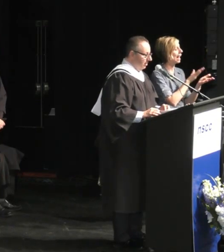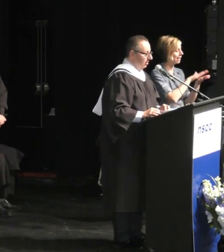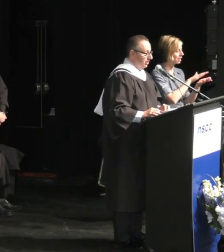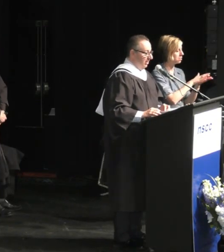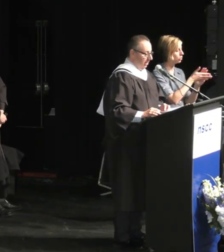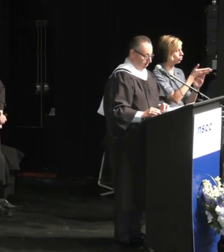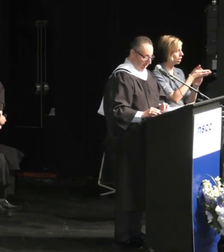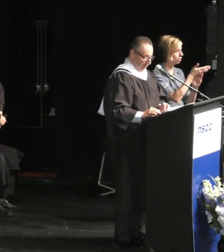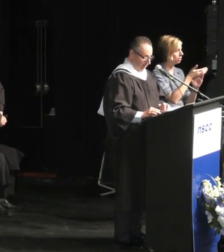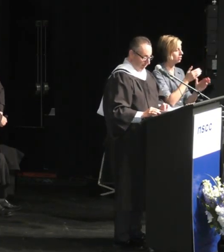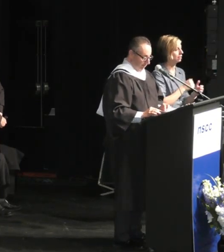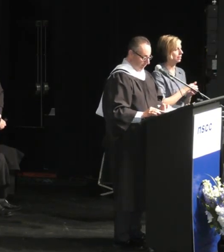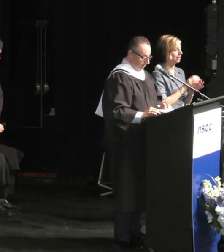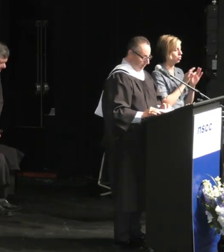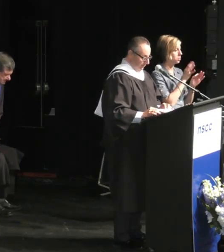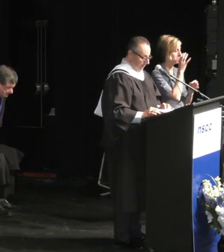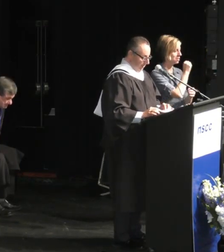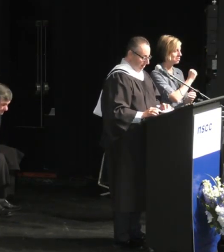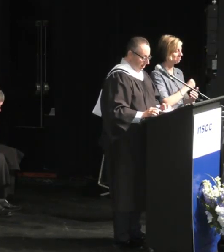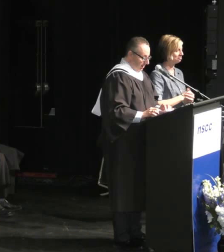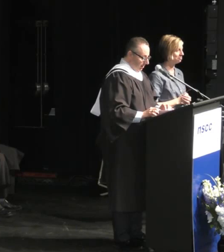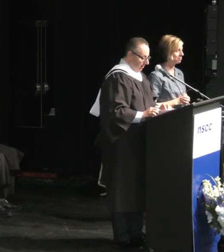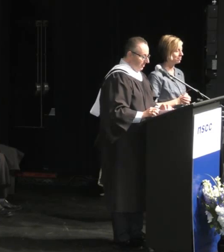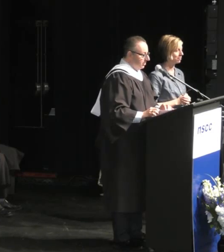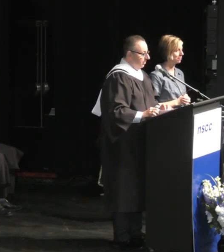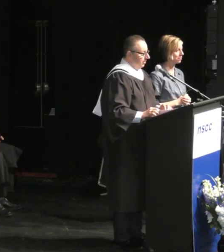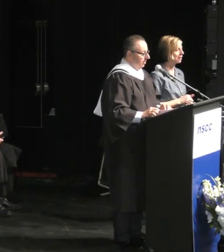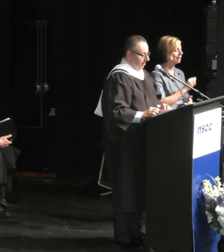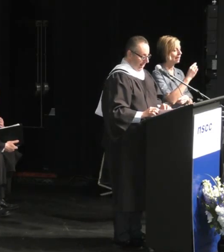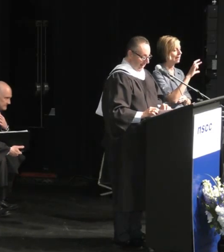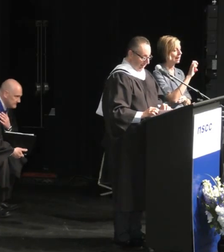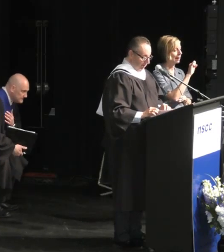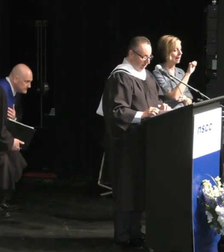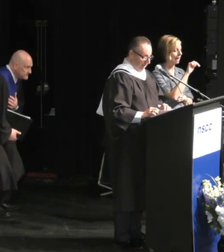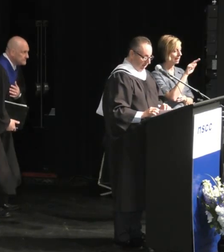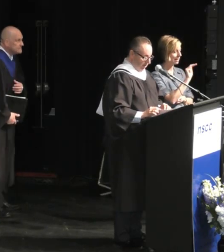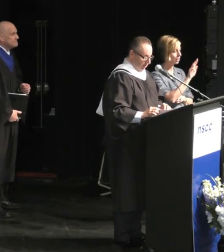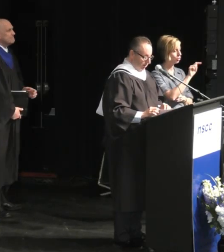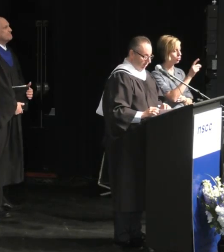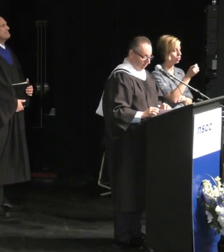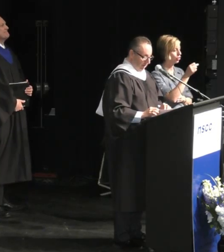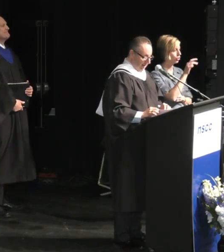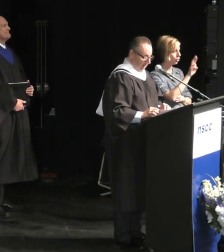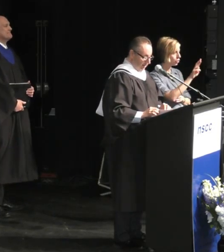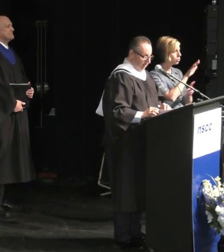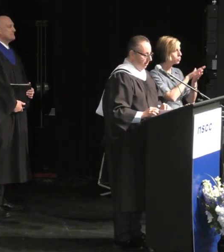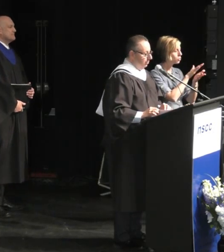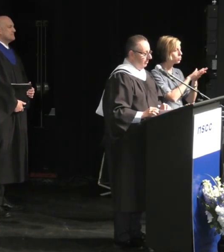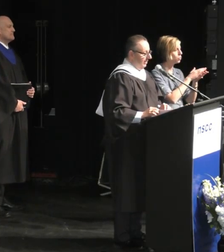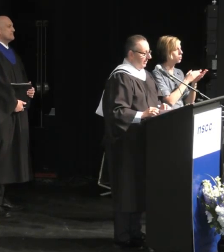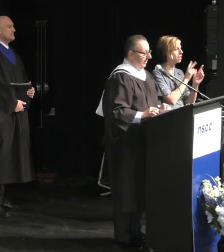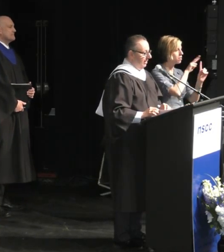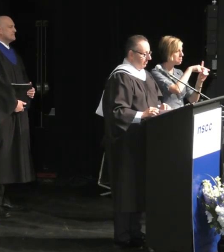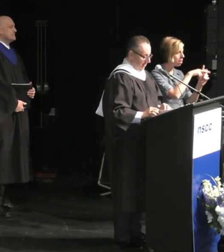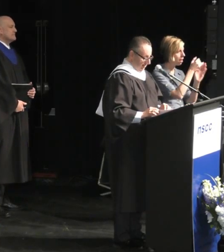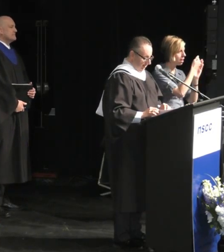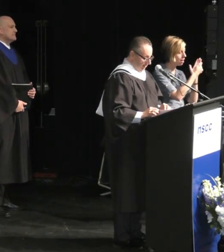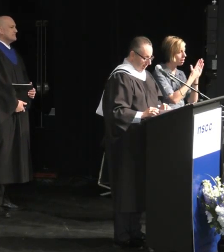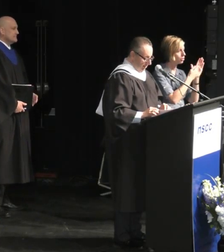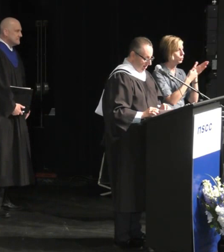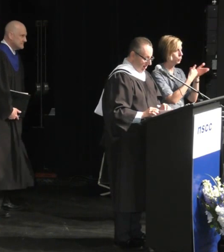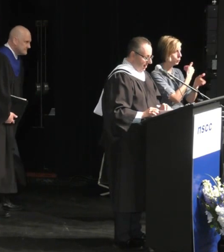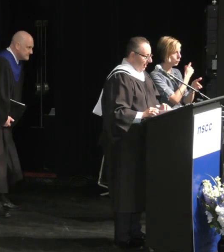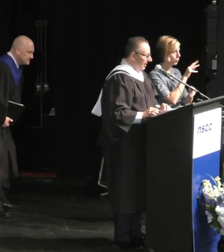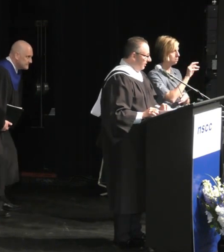and Technology and Apprenticeship. Glenn Turner, Academic Chair, Schools of Applied Arts, New Media and